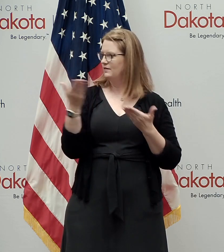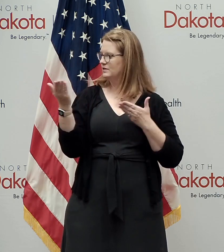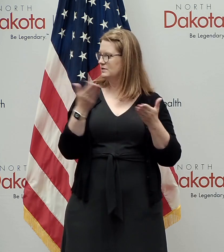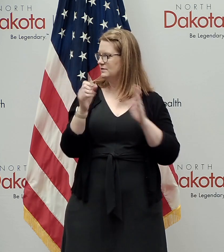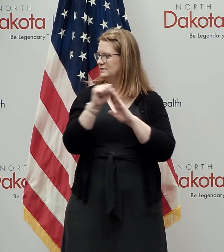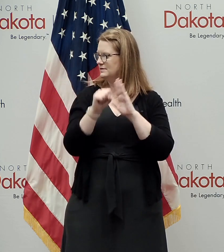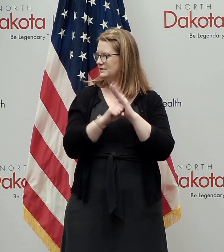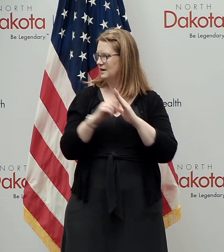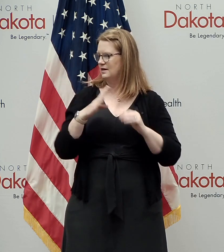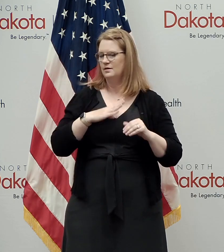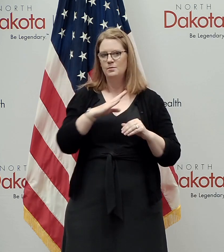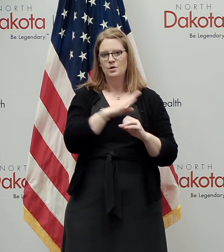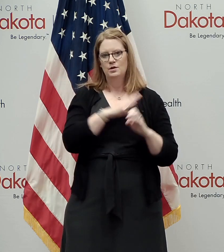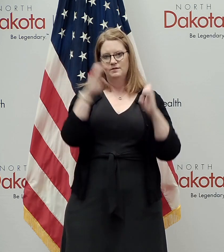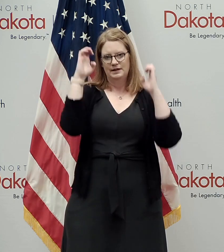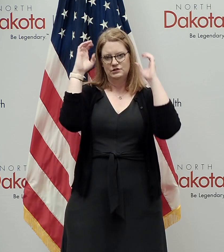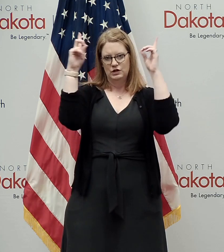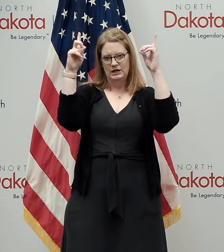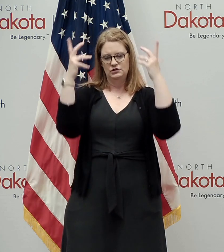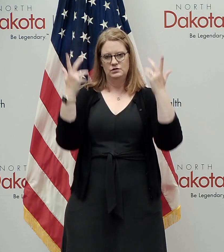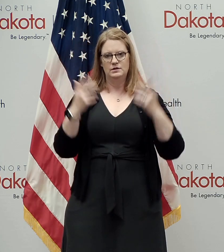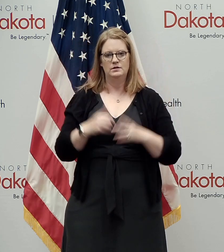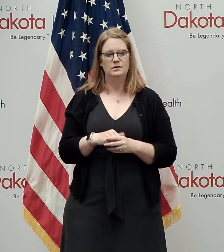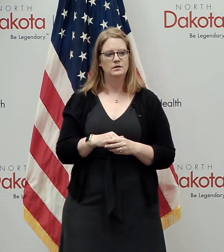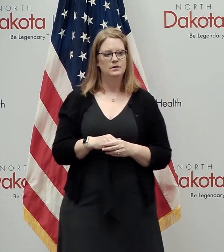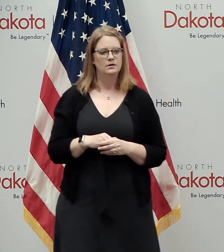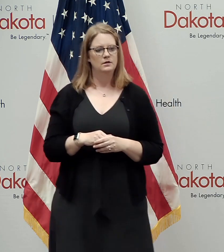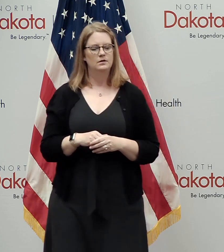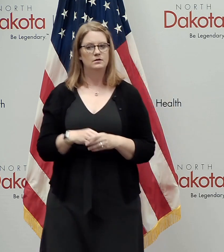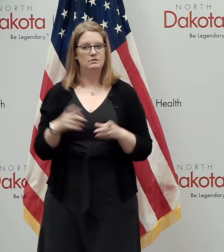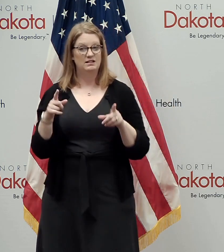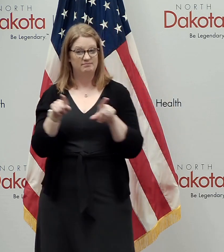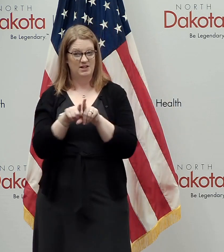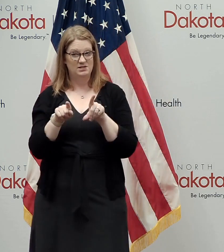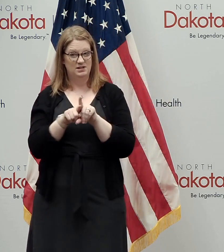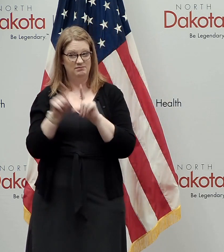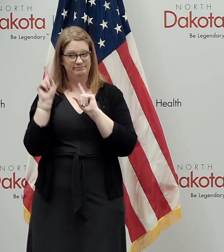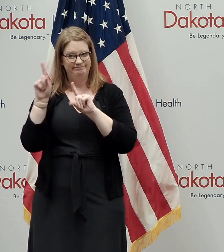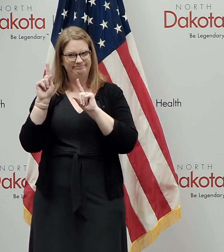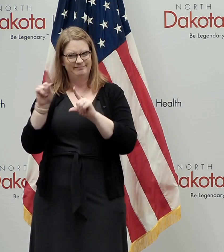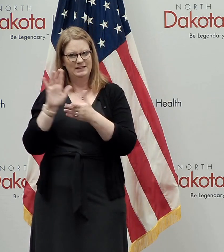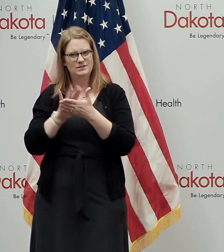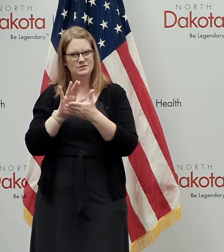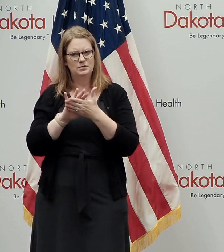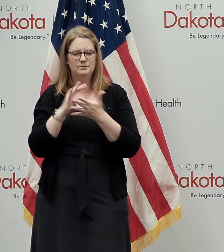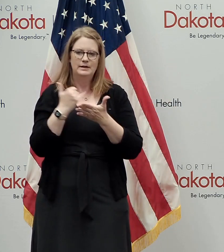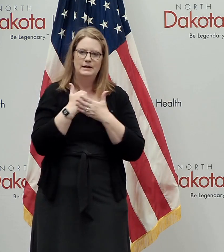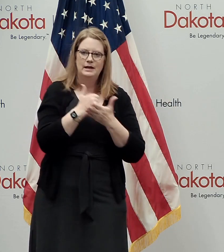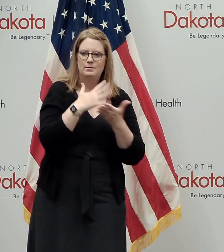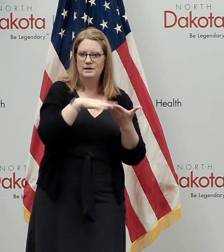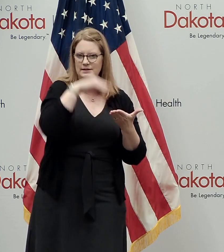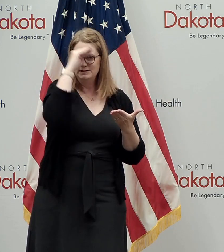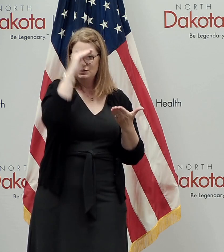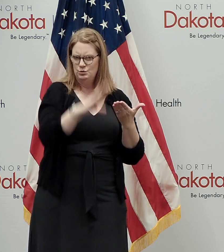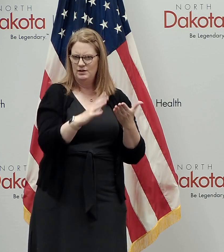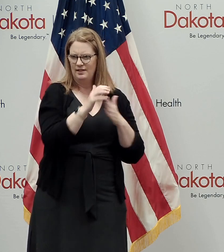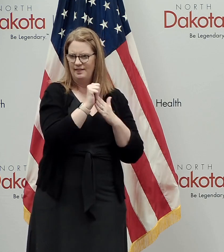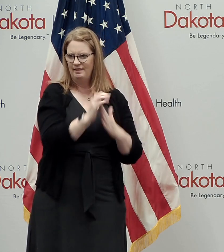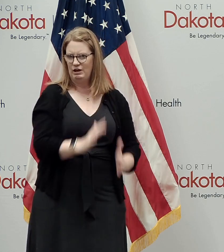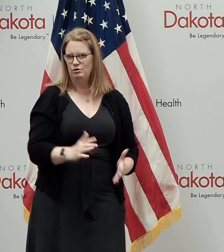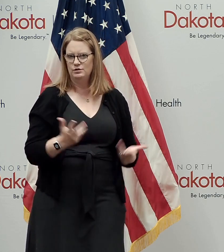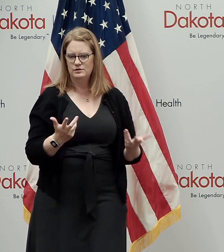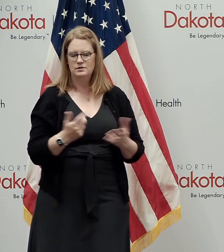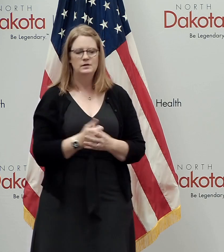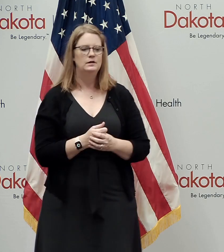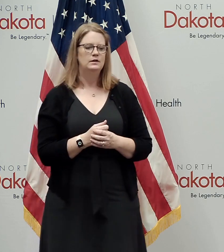State Board of Education. Thanks for doing that while you're going to school and while you're helping all the other student leaders help